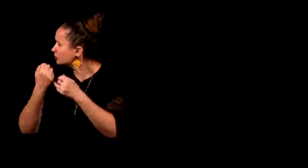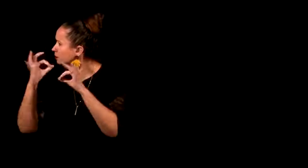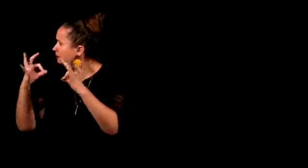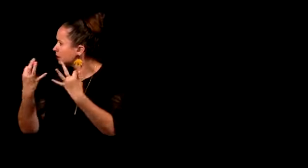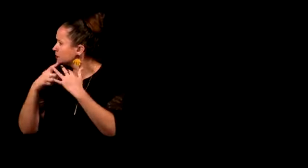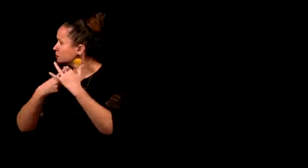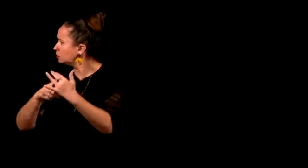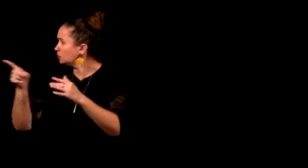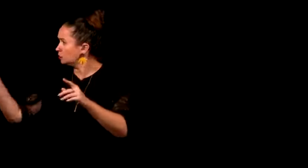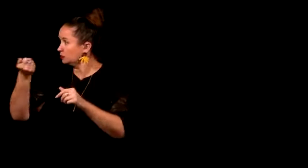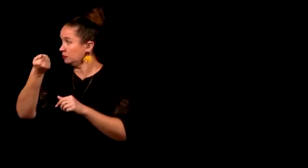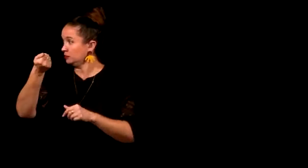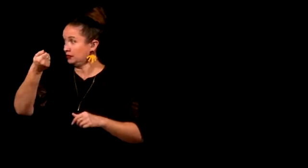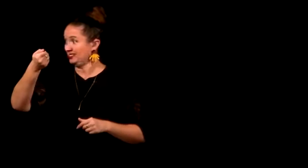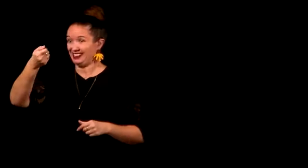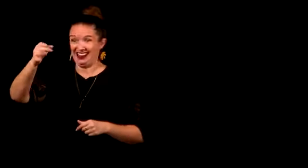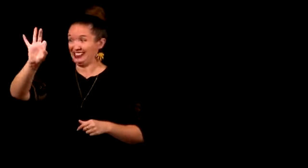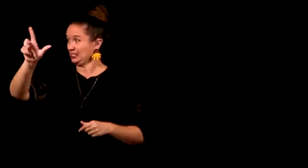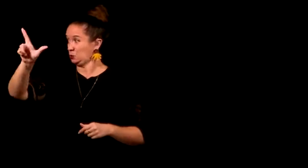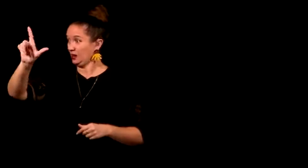your family start the farm? How long ago?